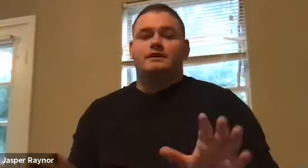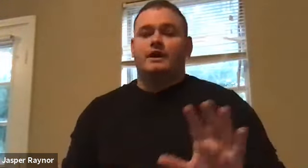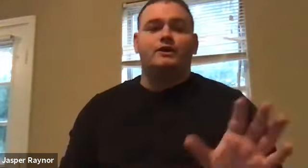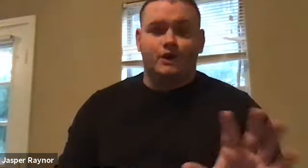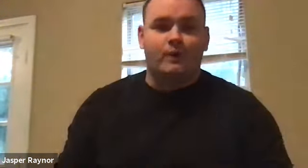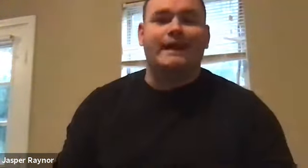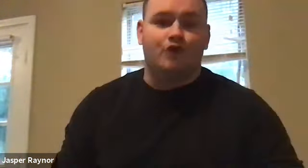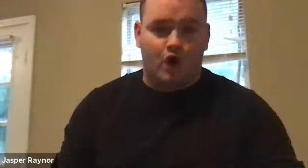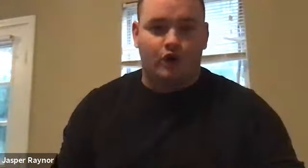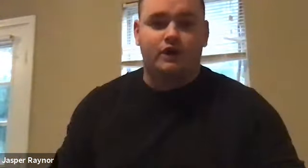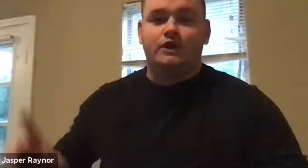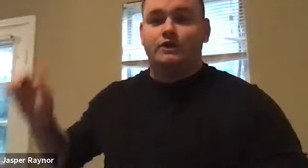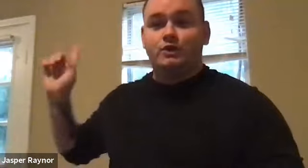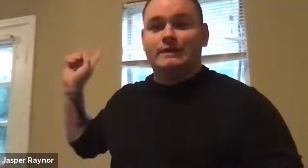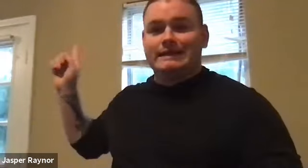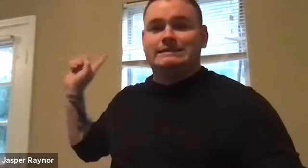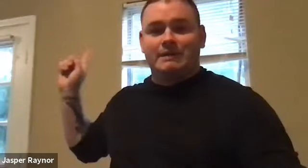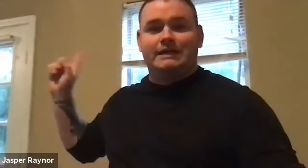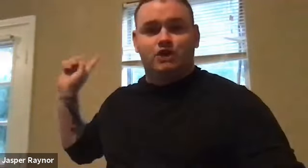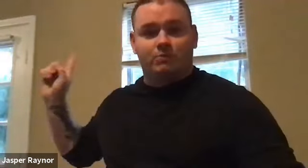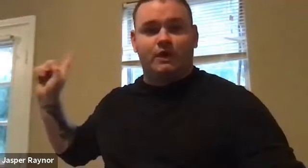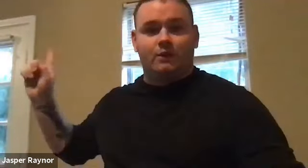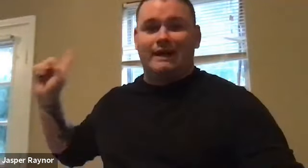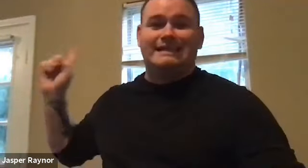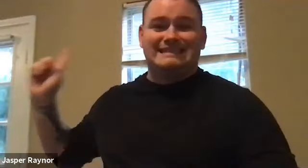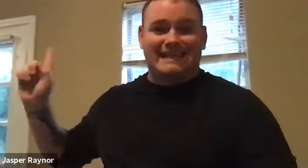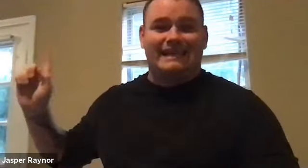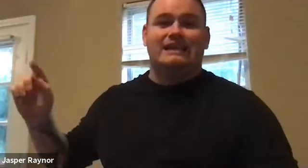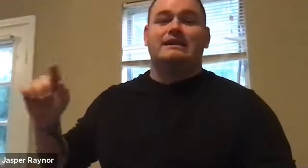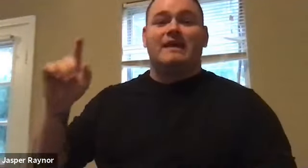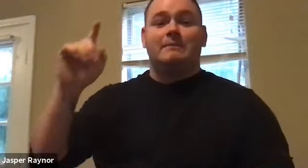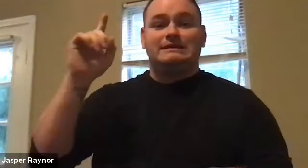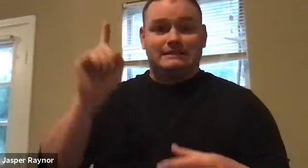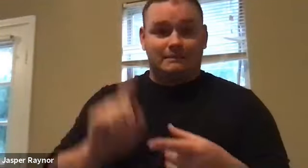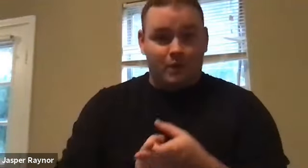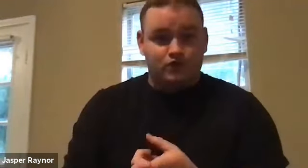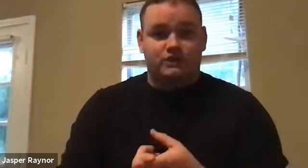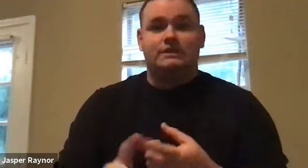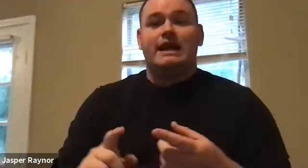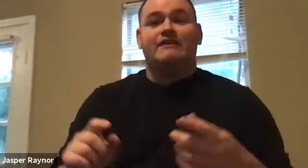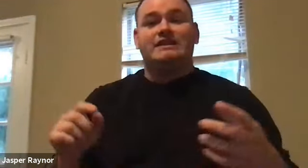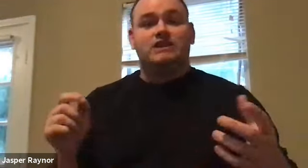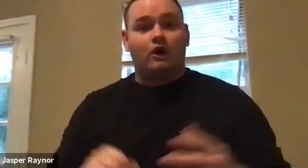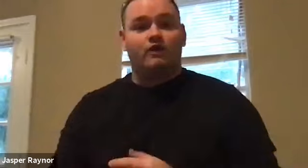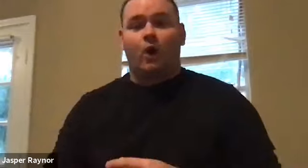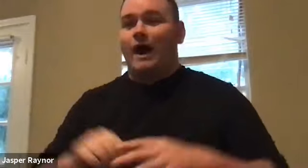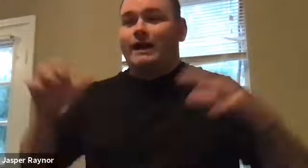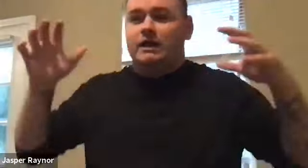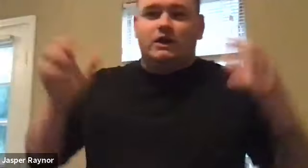No, you're doing it wrong. You need to be interpreting what he's saying. That means his emotion. If he's talking real quiet, you